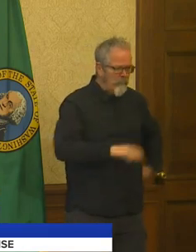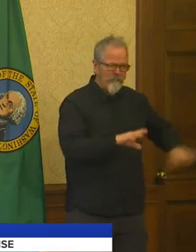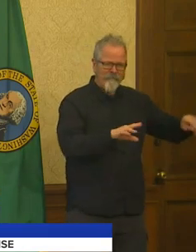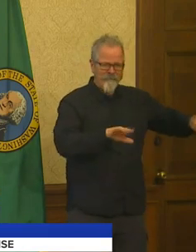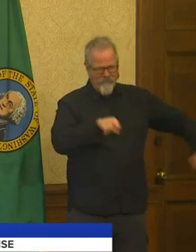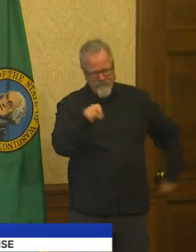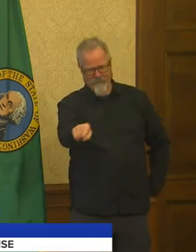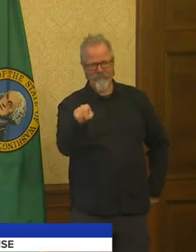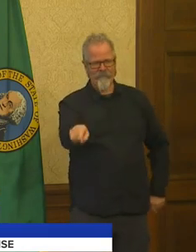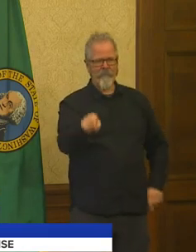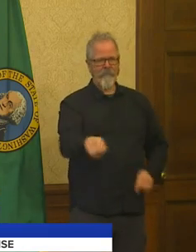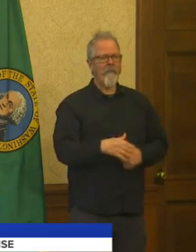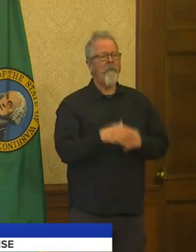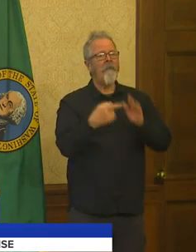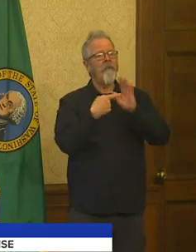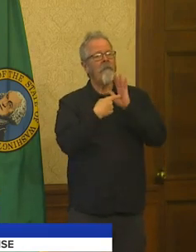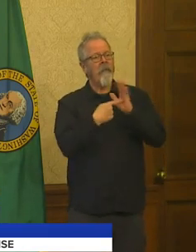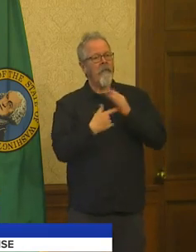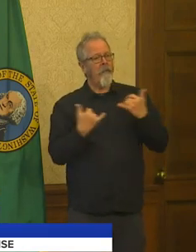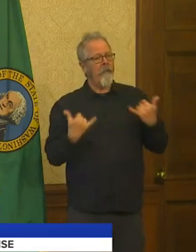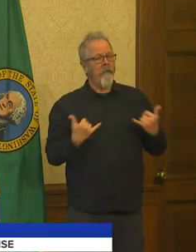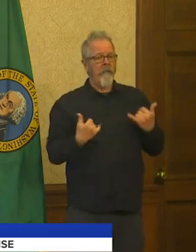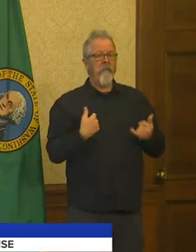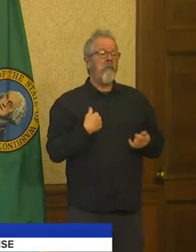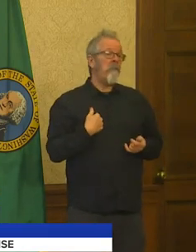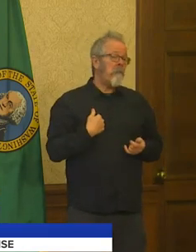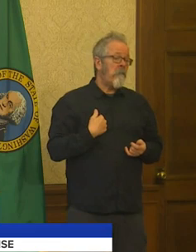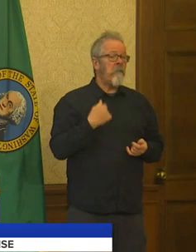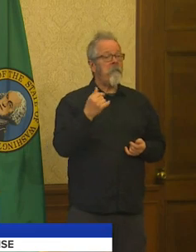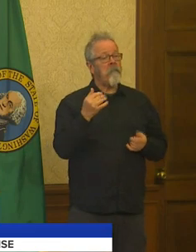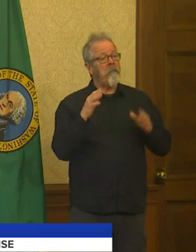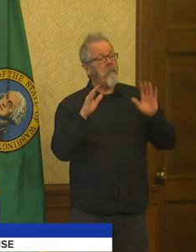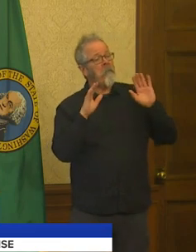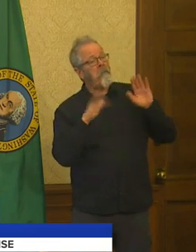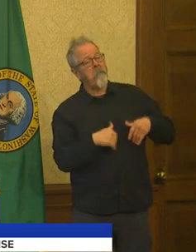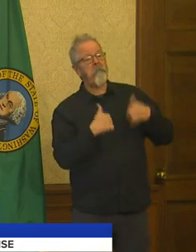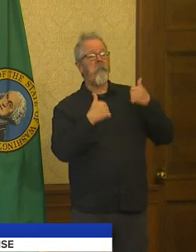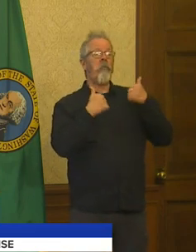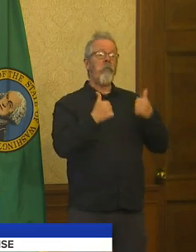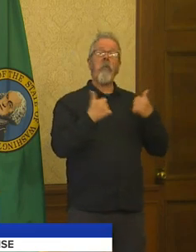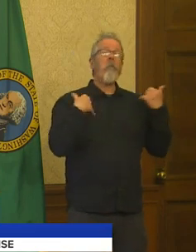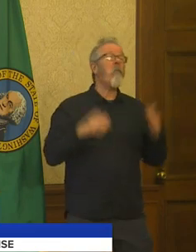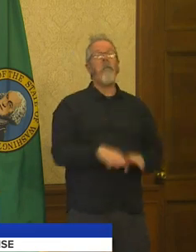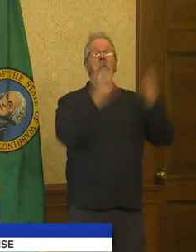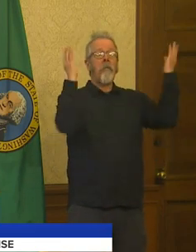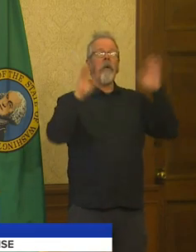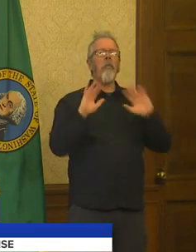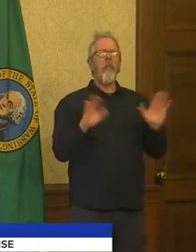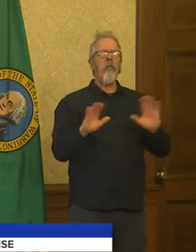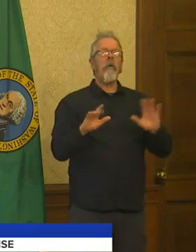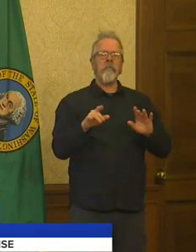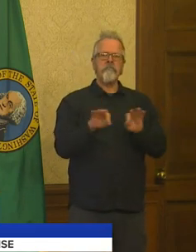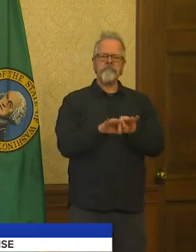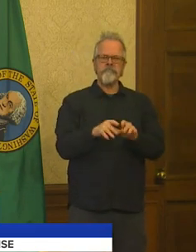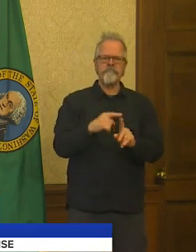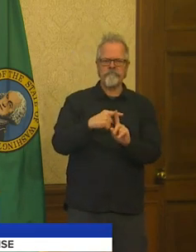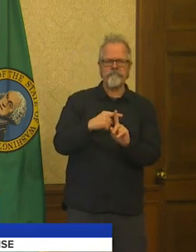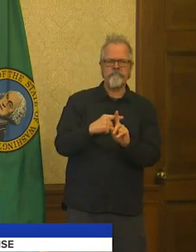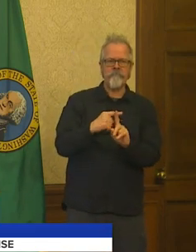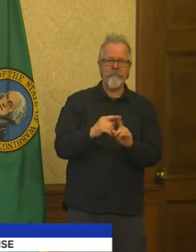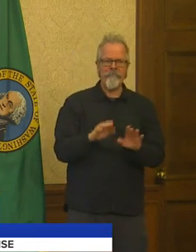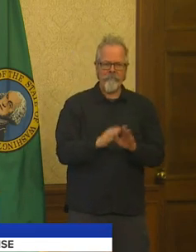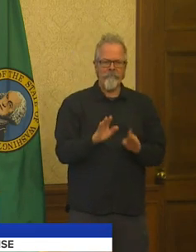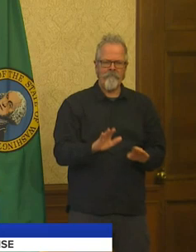the gates to return to all of our normal activities. Nor have we reached the threshold that the White House even